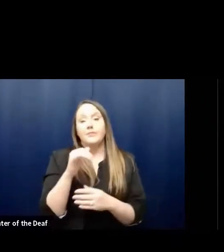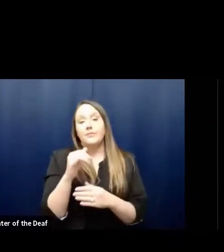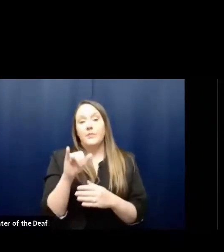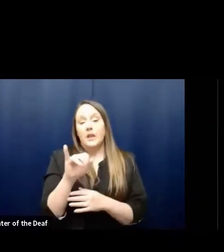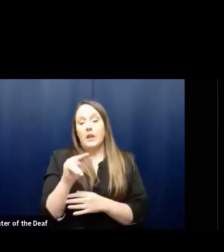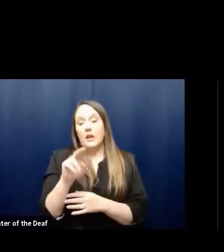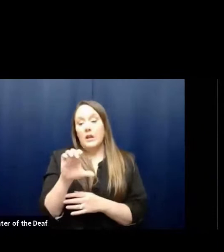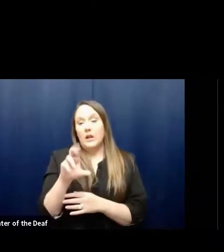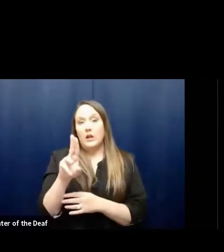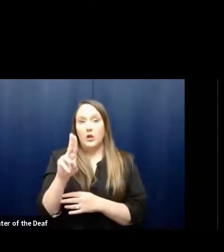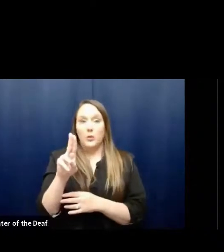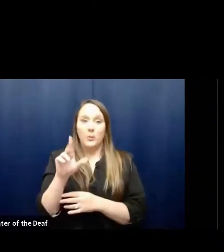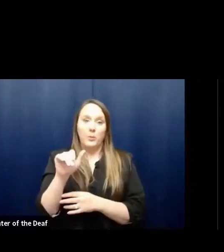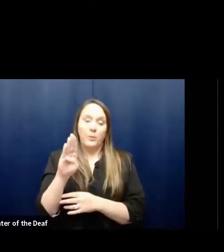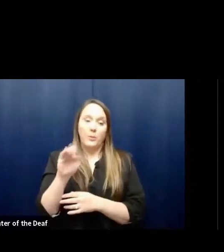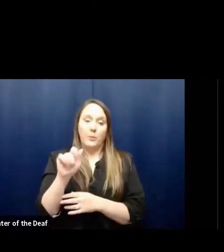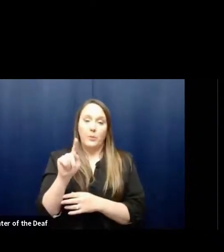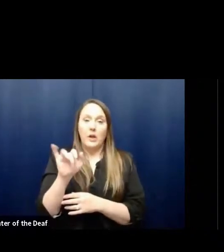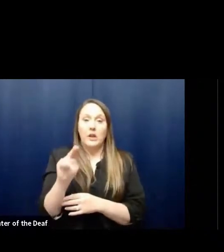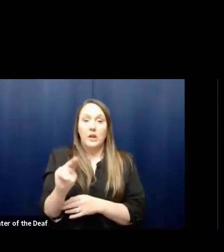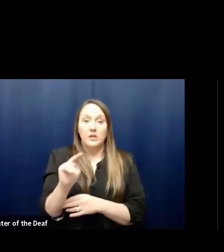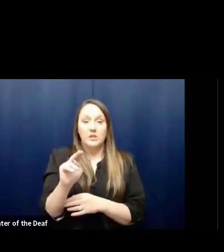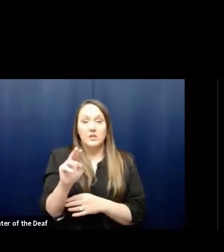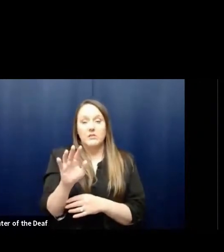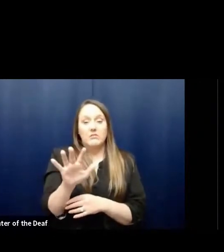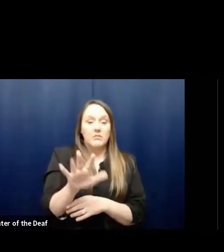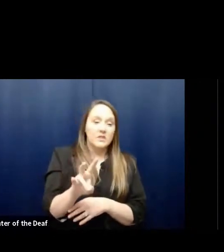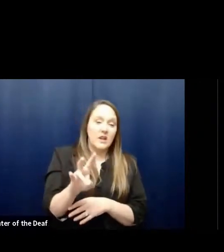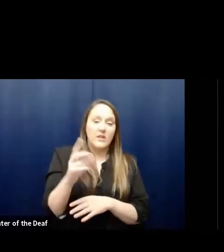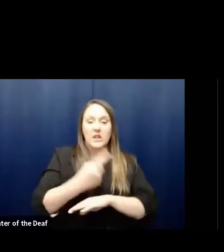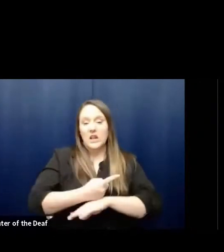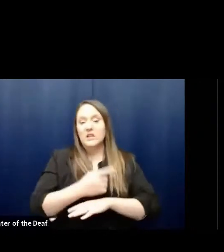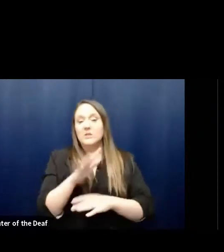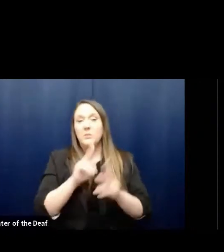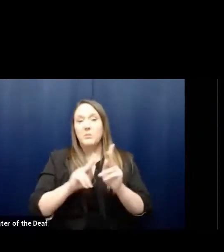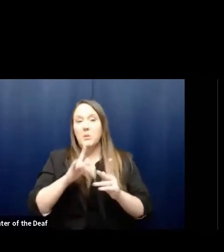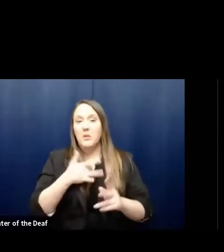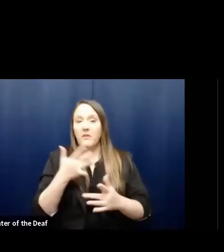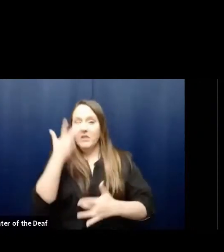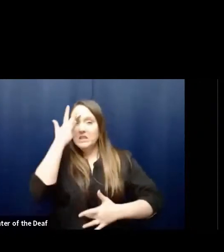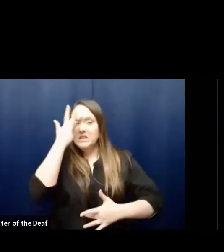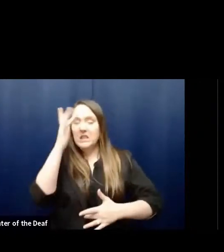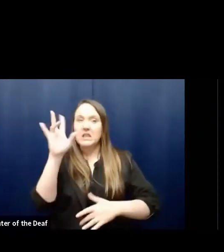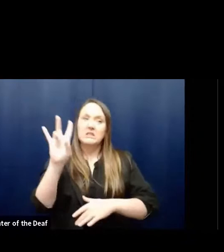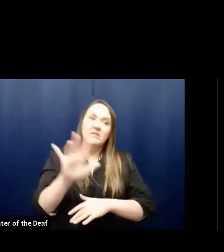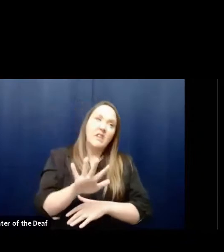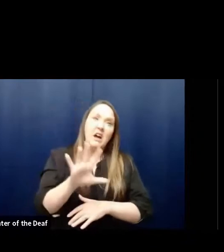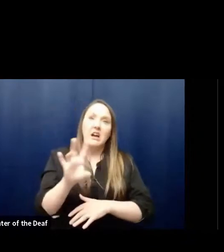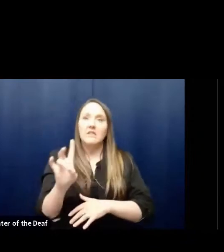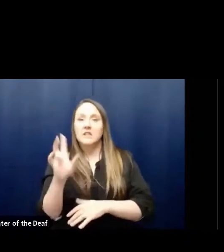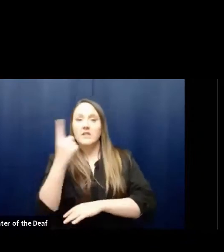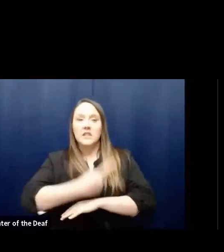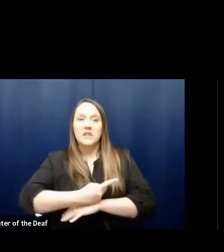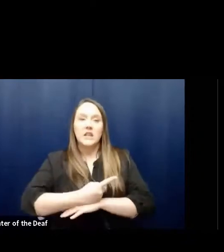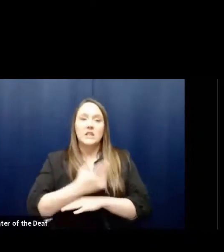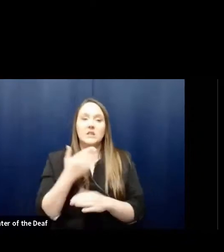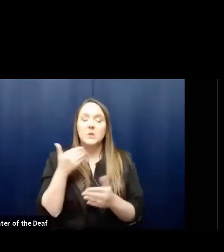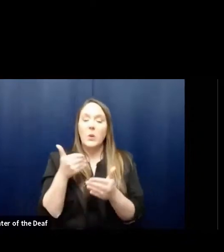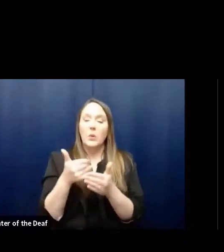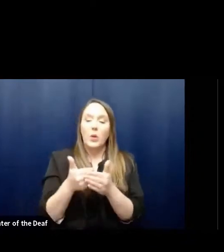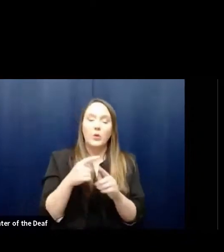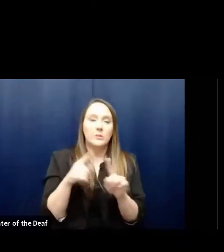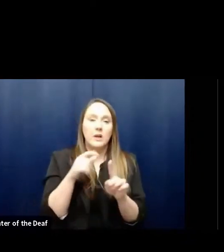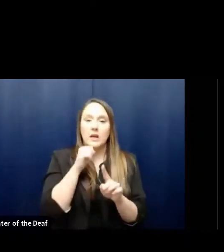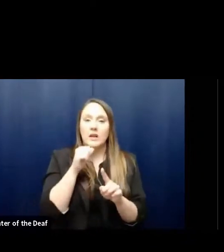2 to 14 days. Most people start feeling ill 5 to 7 days. So we're getting close to that time frame, but we shouldn't be seeing those cases